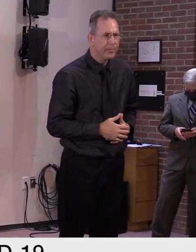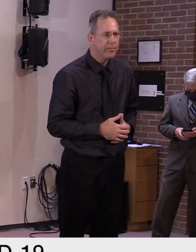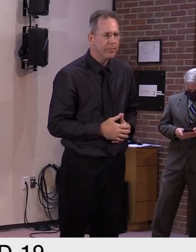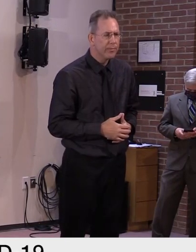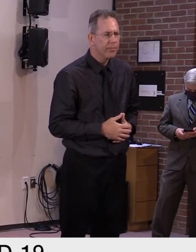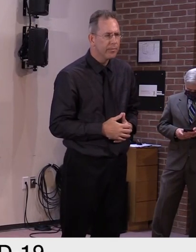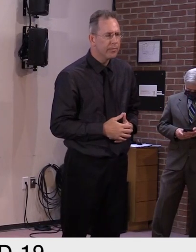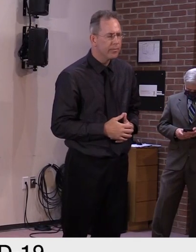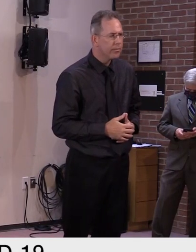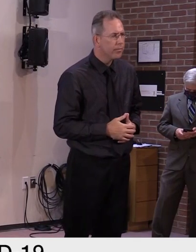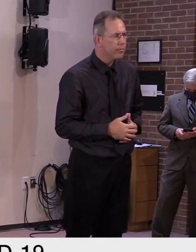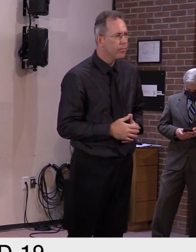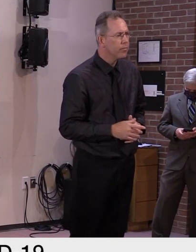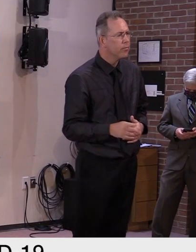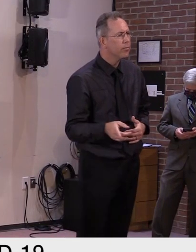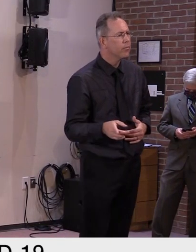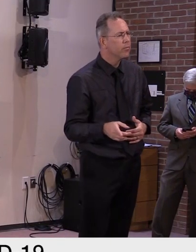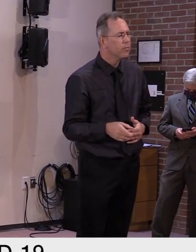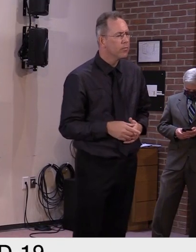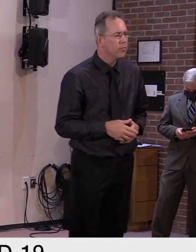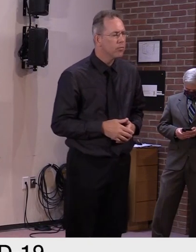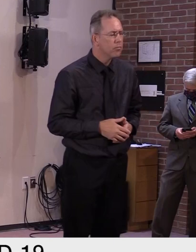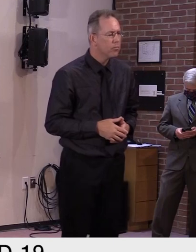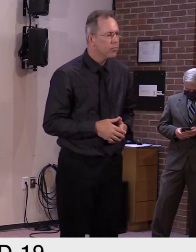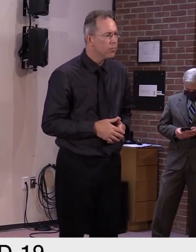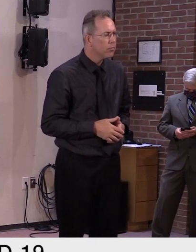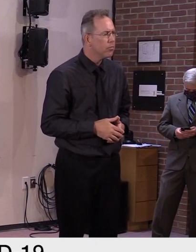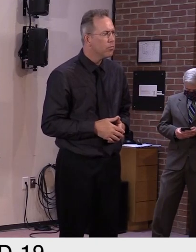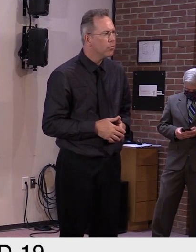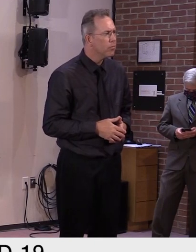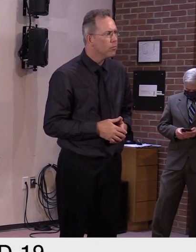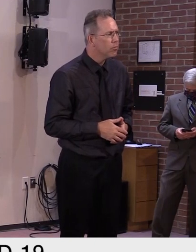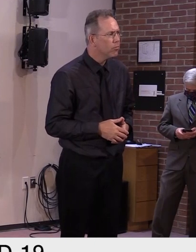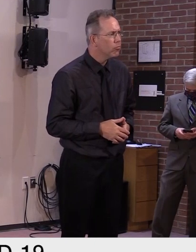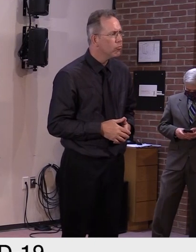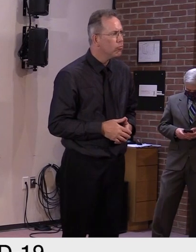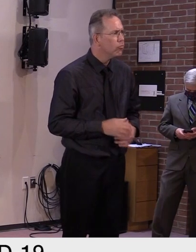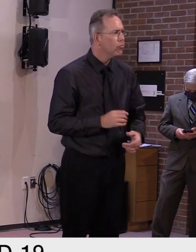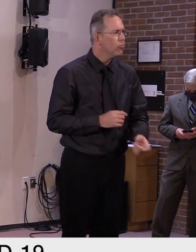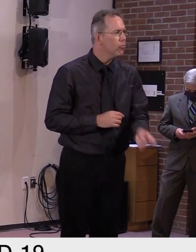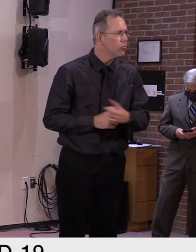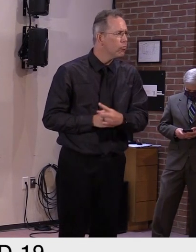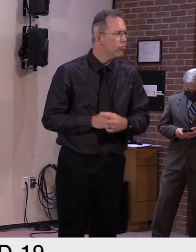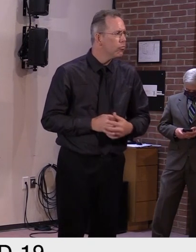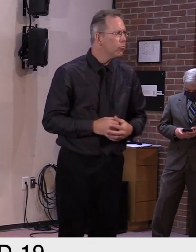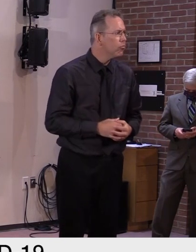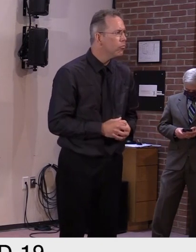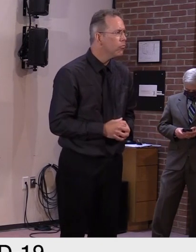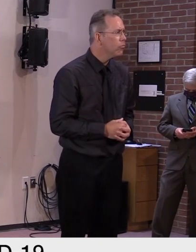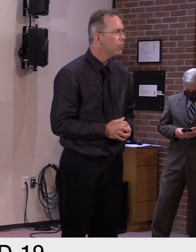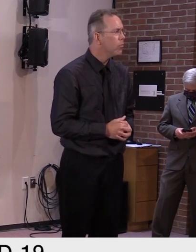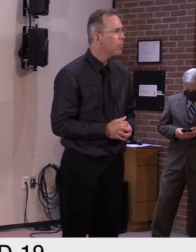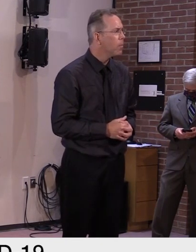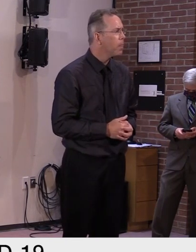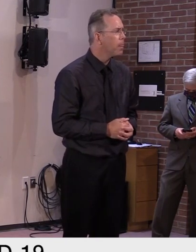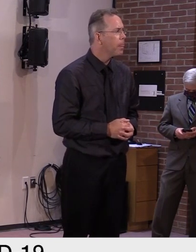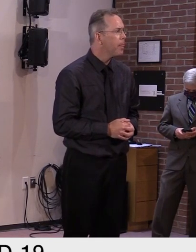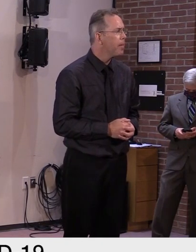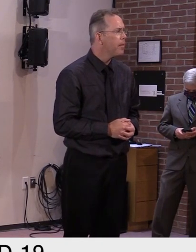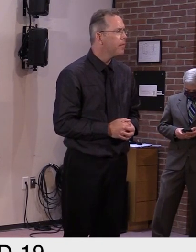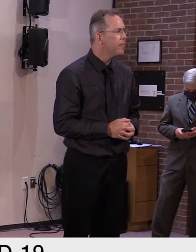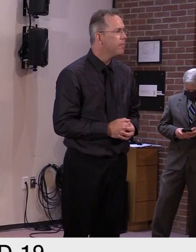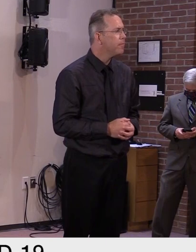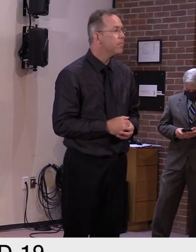We know what the rate would have to drop to fully eliminate some of the